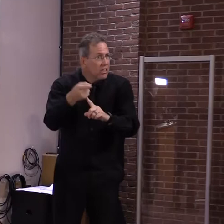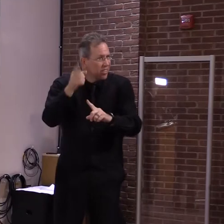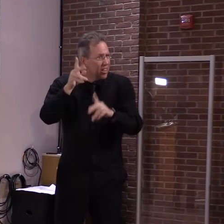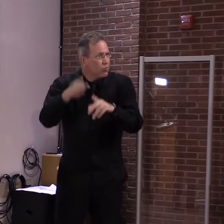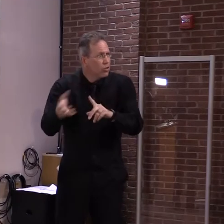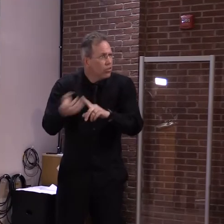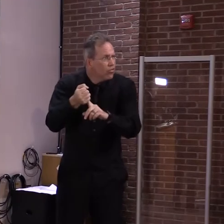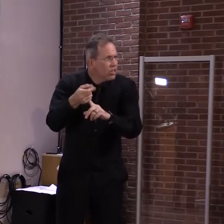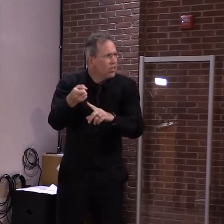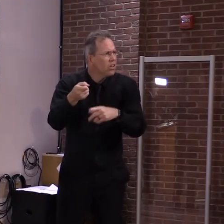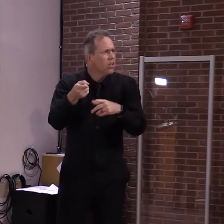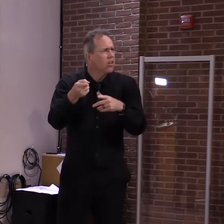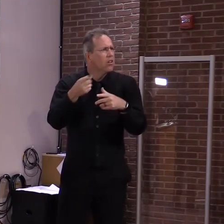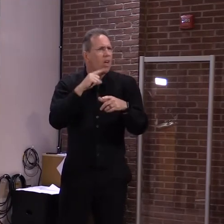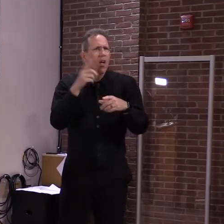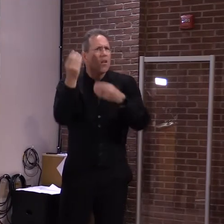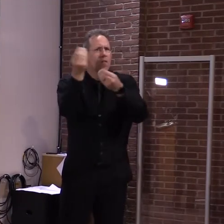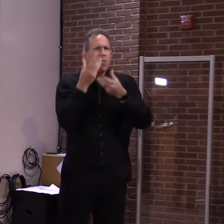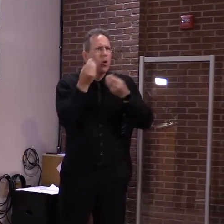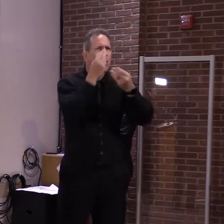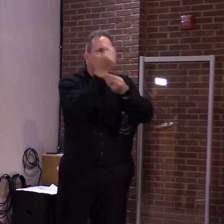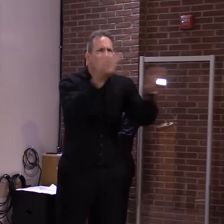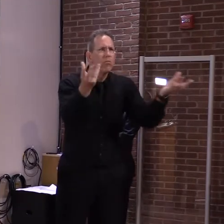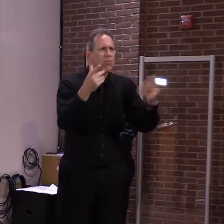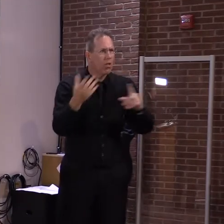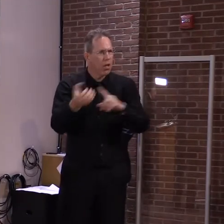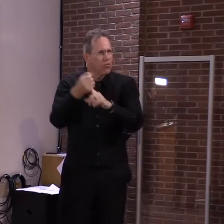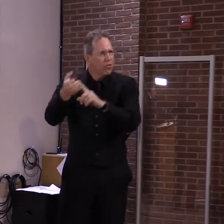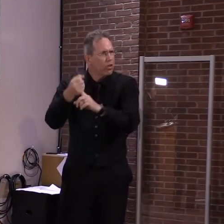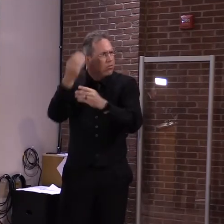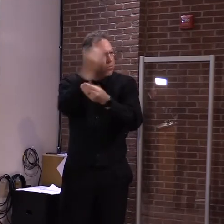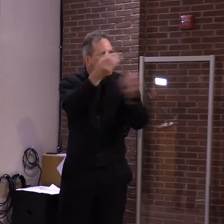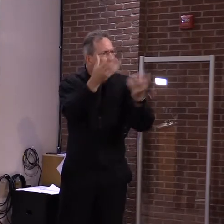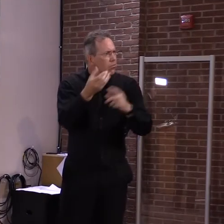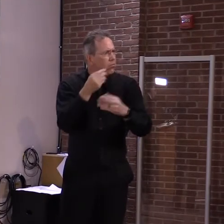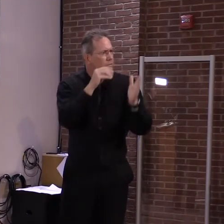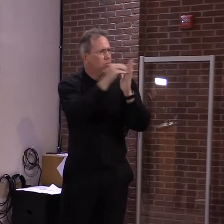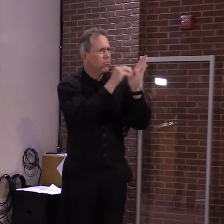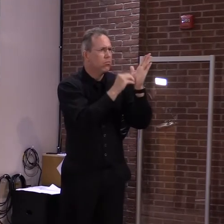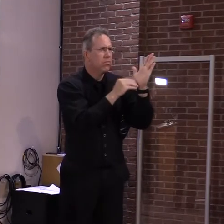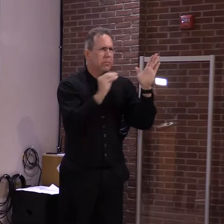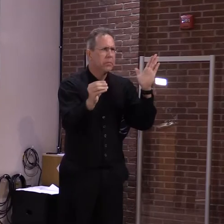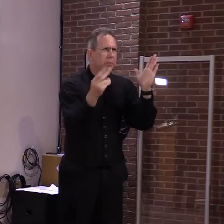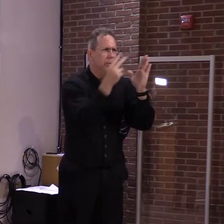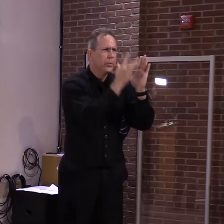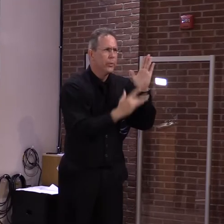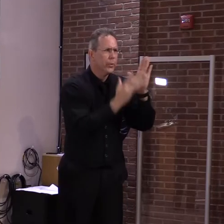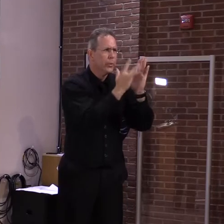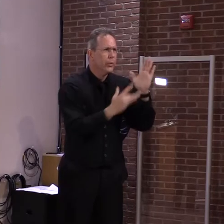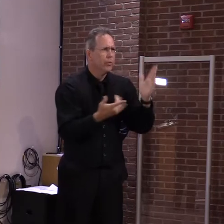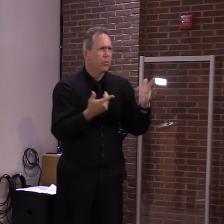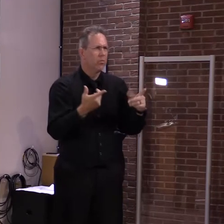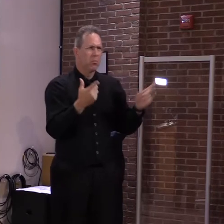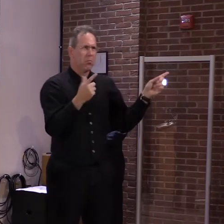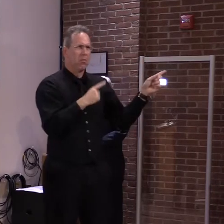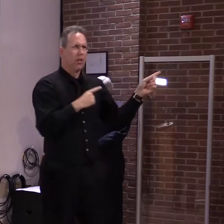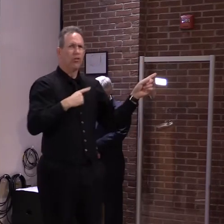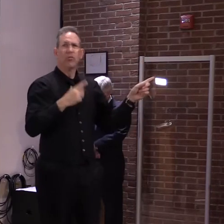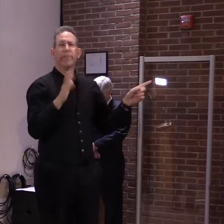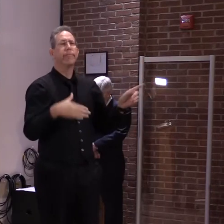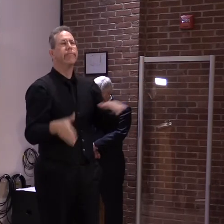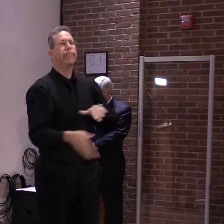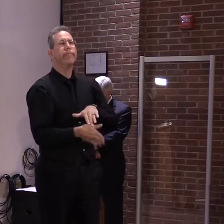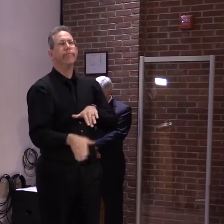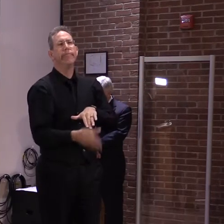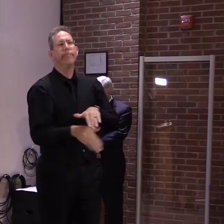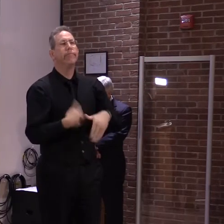records request, are troopers just failing to put out a press release, or is there some sort of state policy